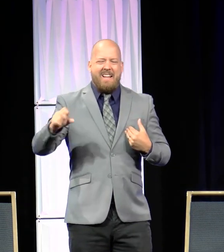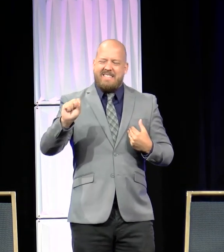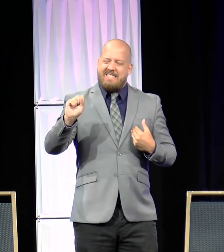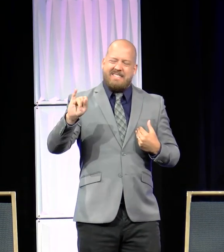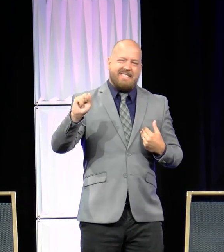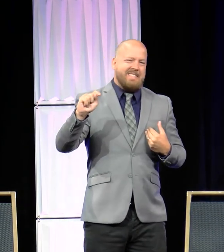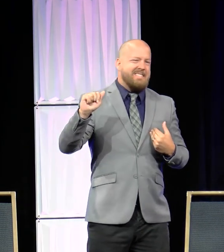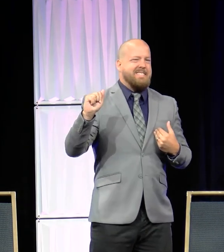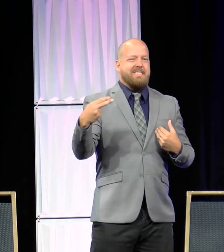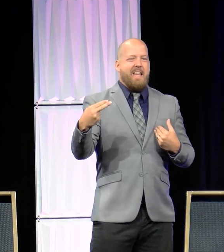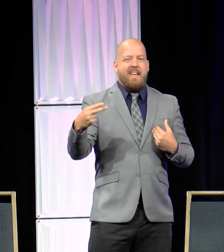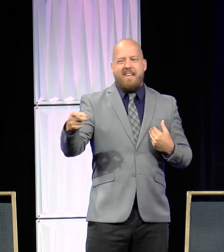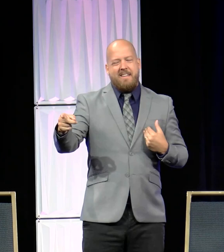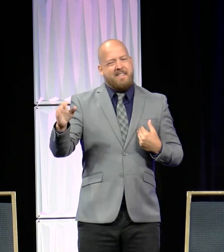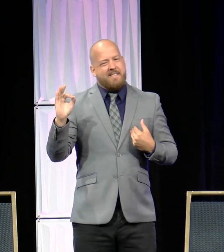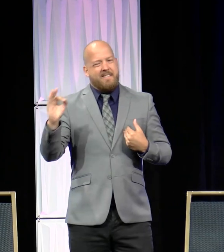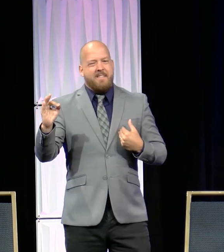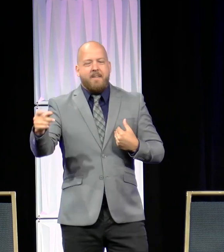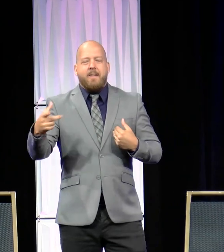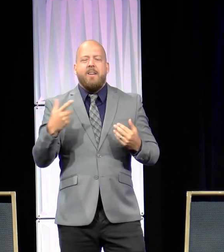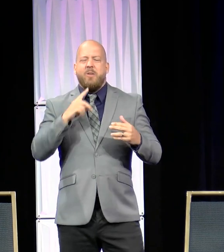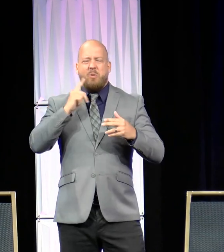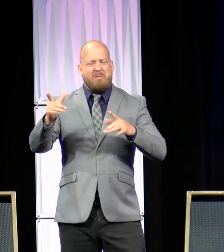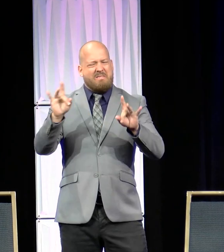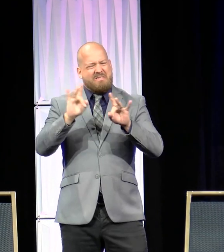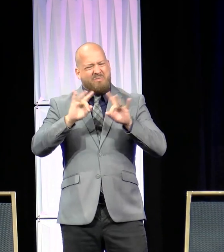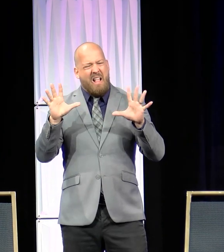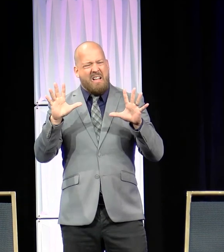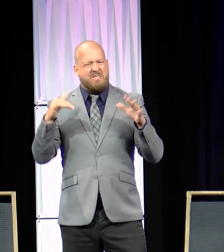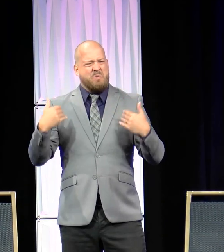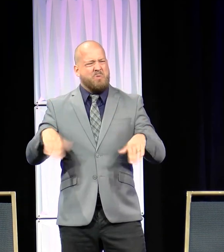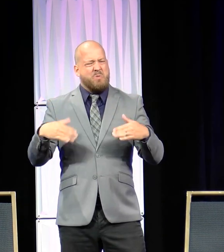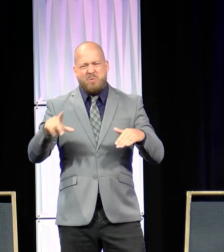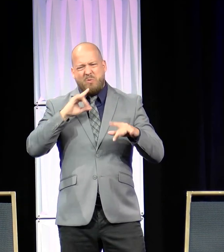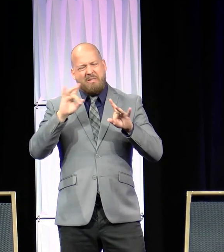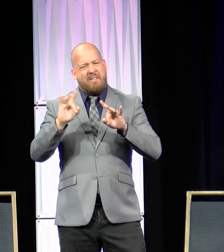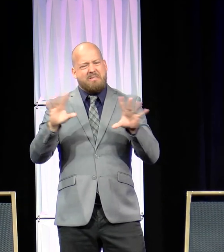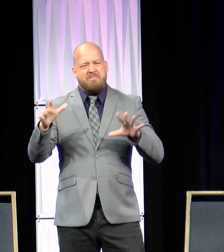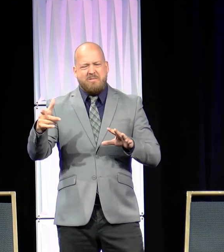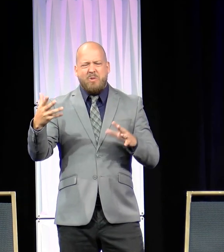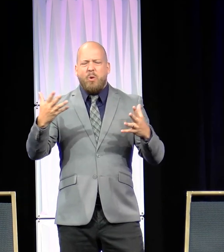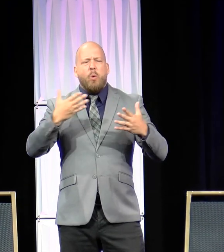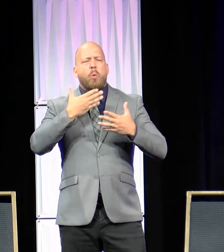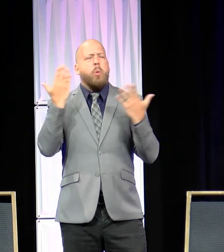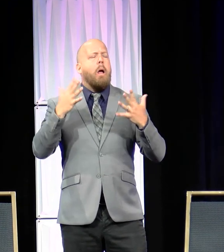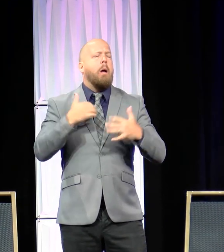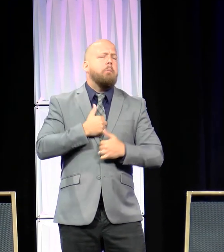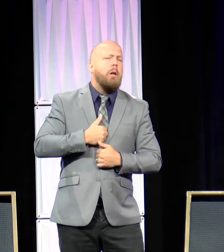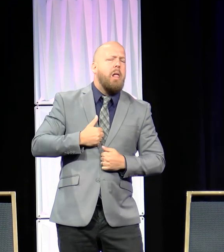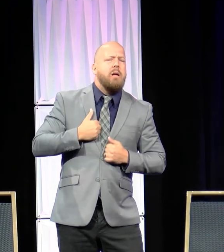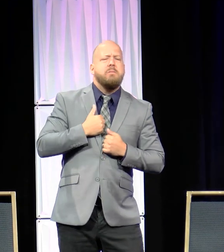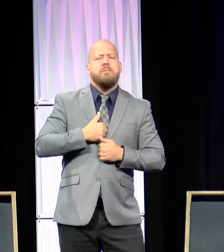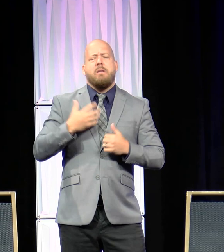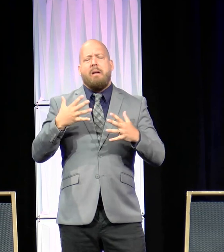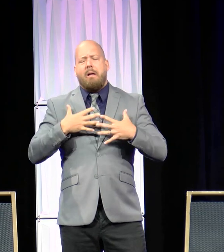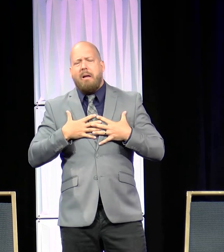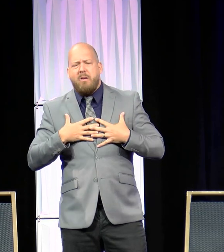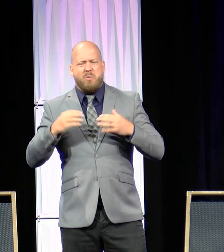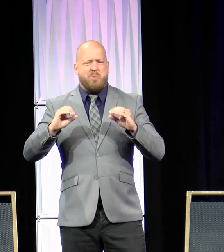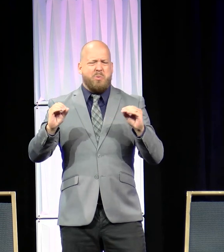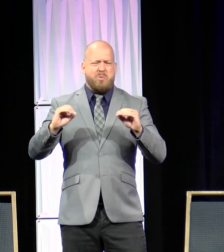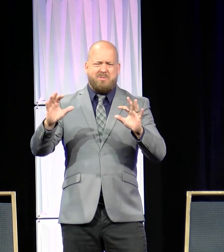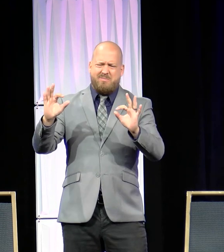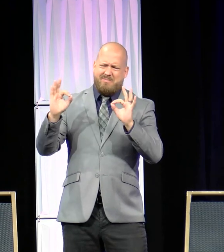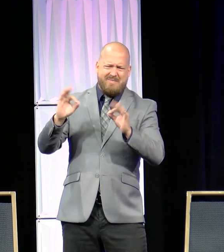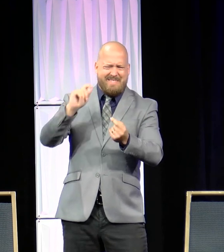are. And unapologetic, exactly what this movement needs. Appreciate you, love